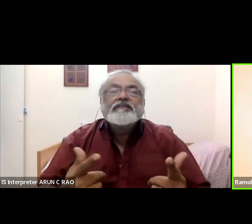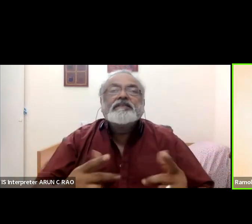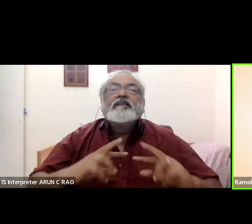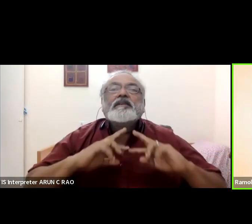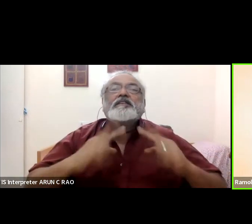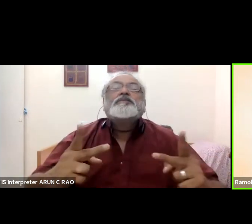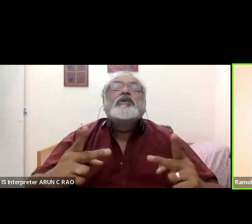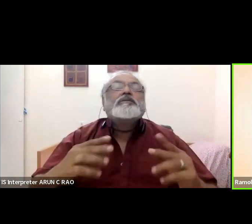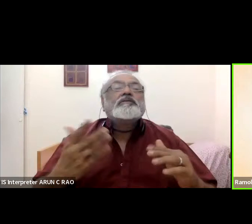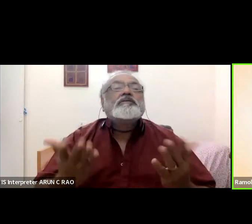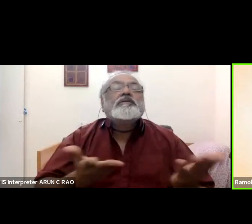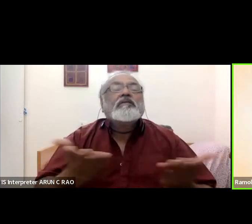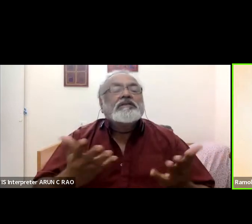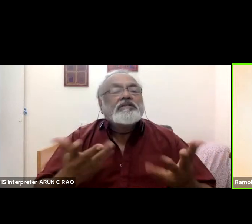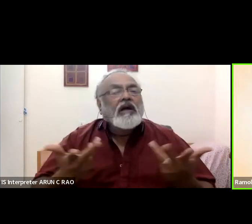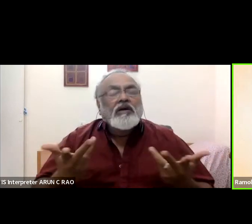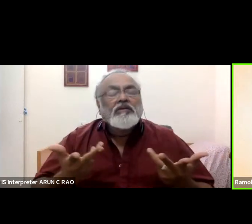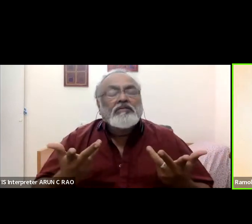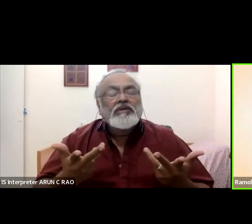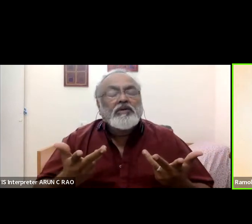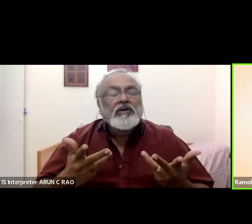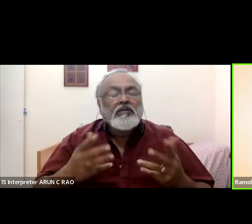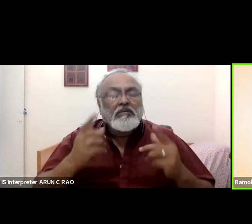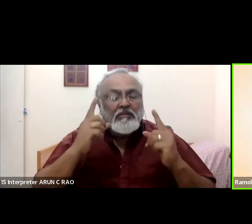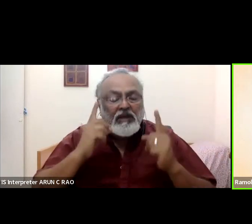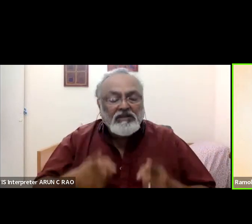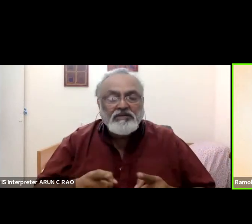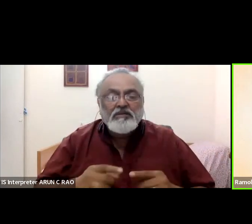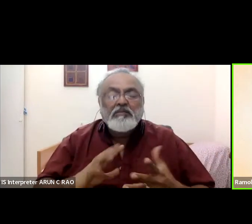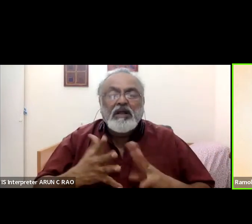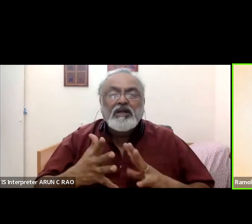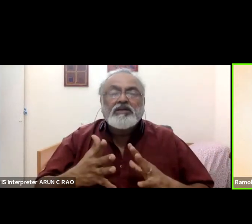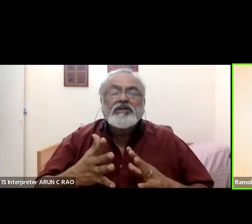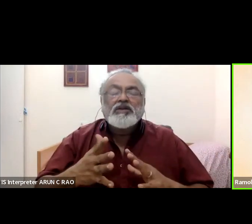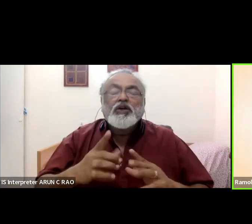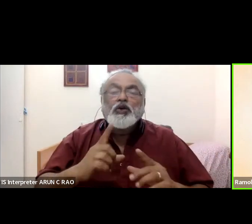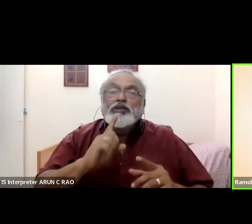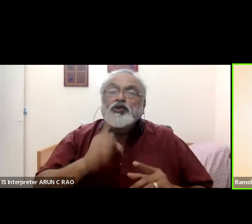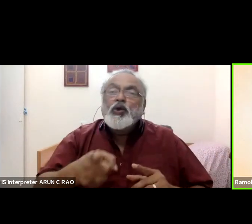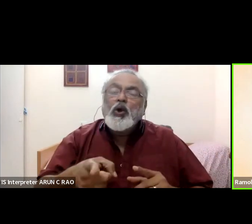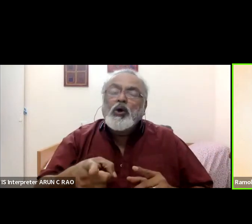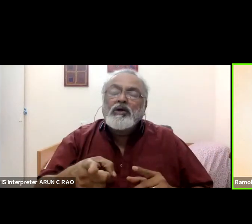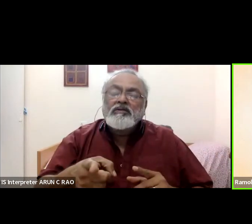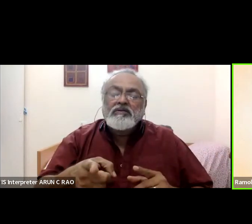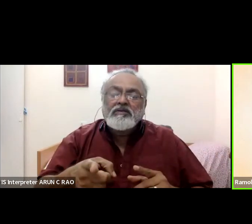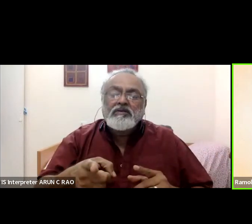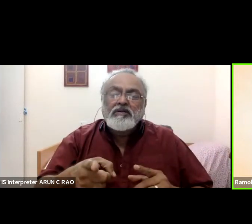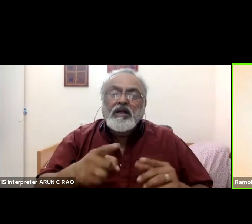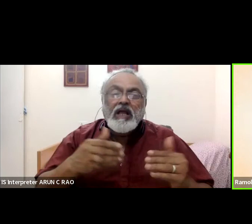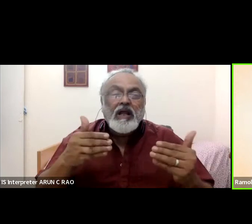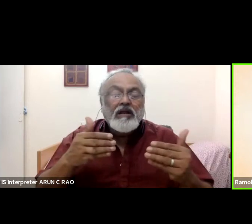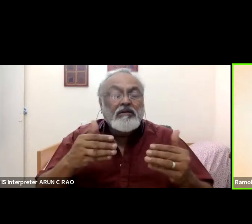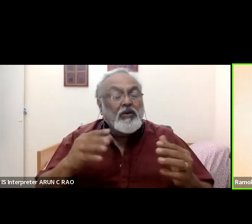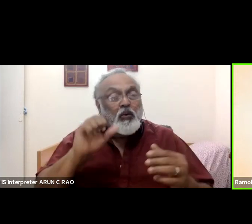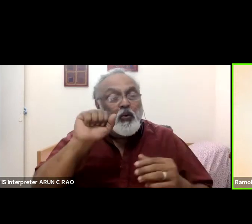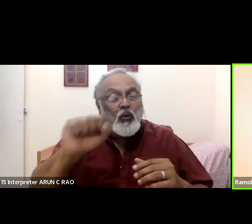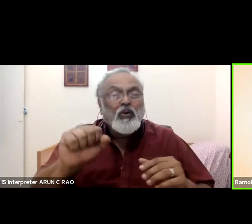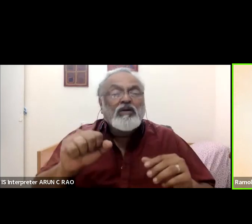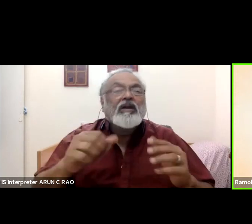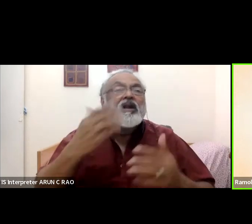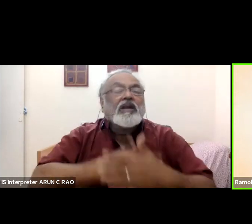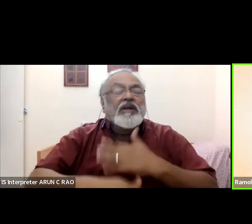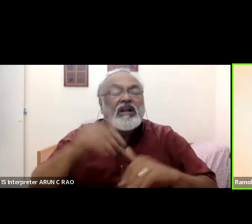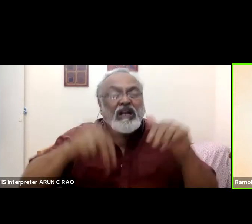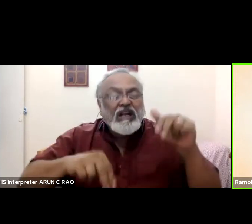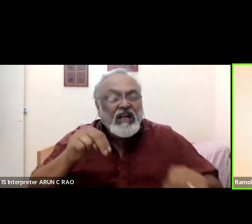think we have to go that extra mile to make sure that we can actually meet the needs and bring in terms of even disaster risk